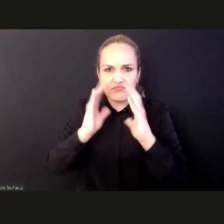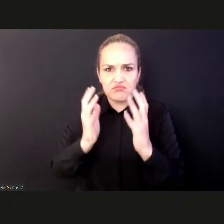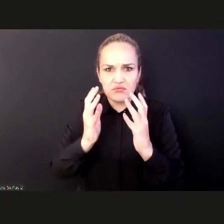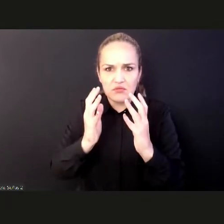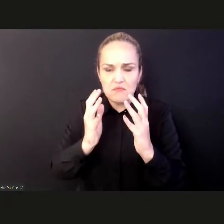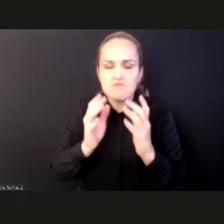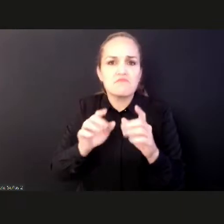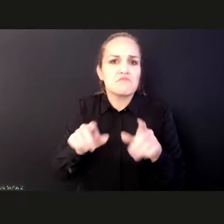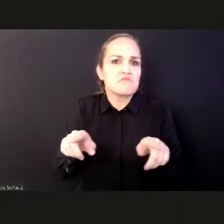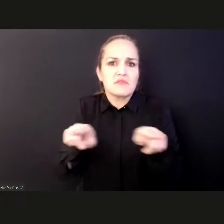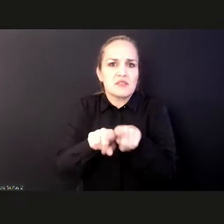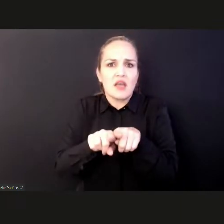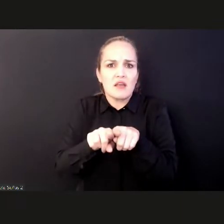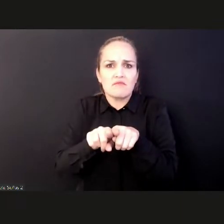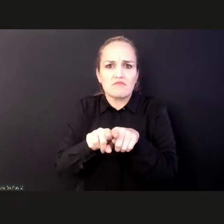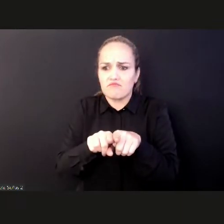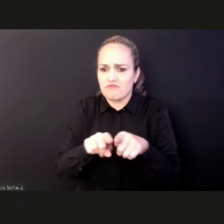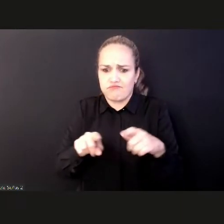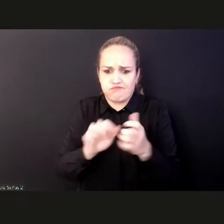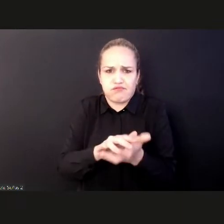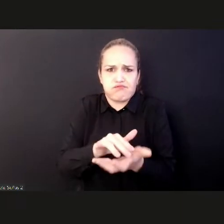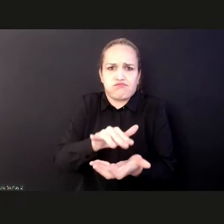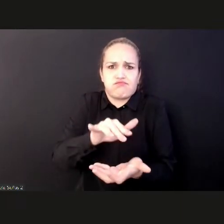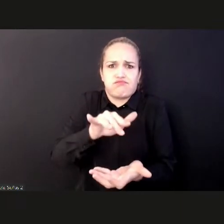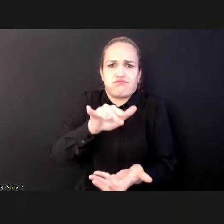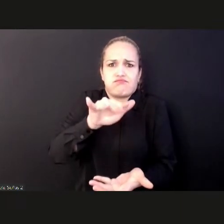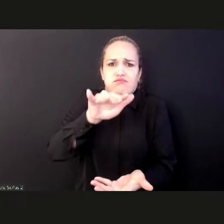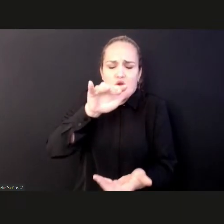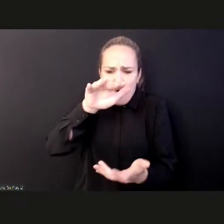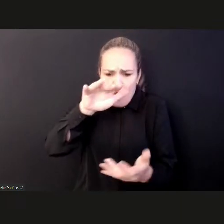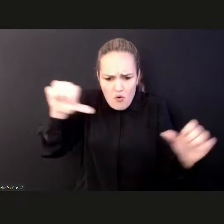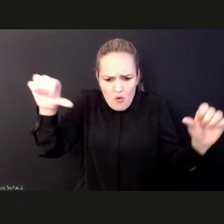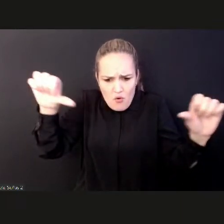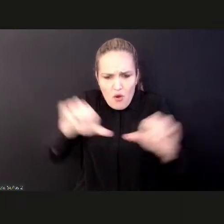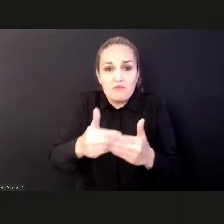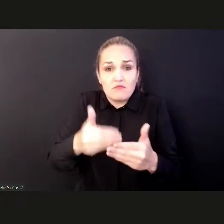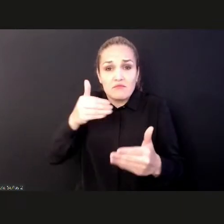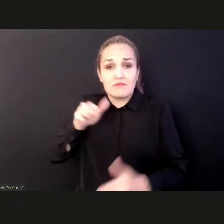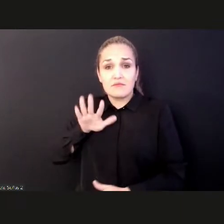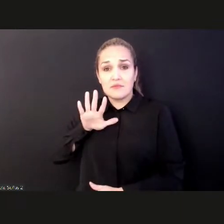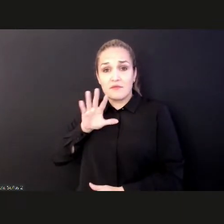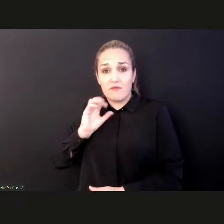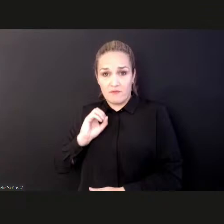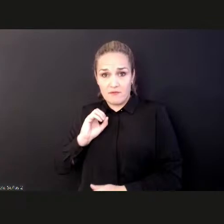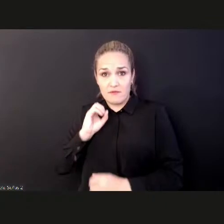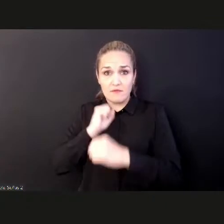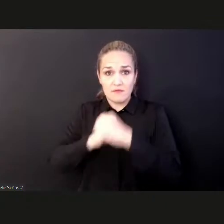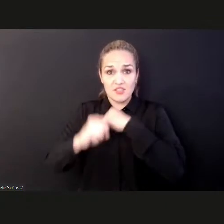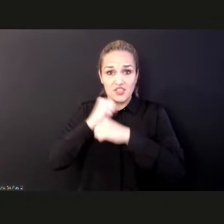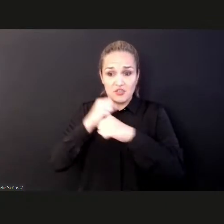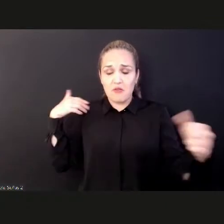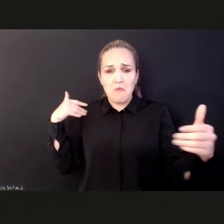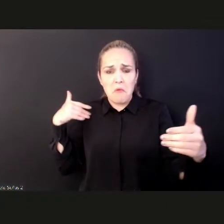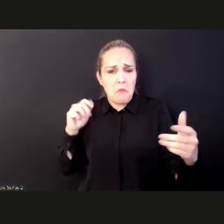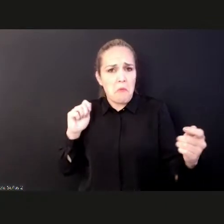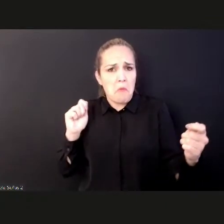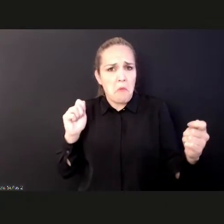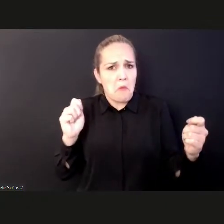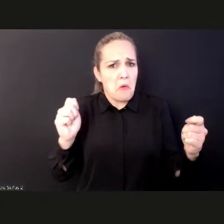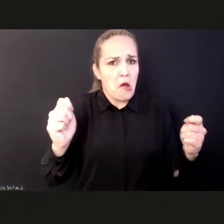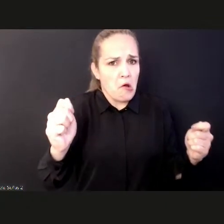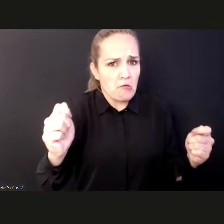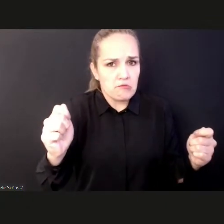what PATA is working on is a tourism destination resilience program. And it's